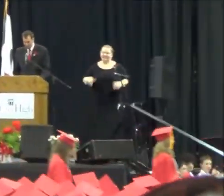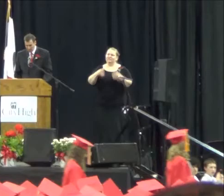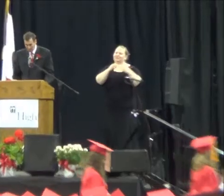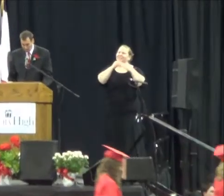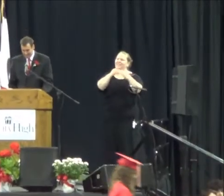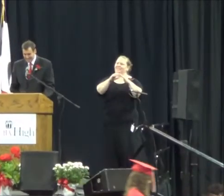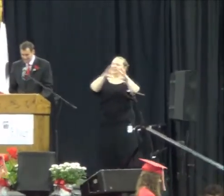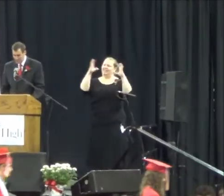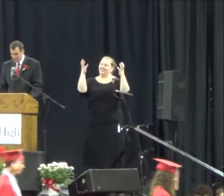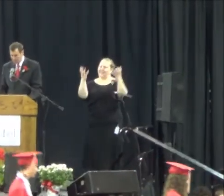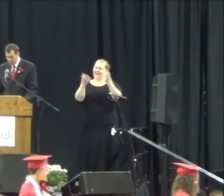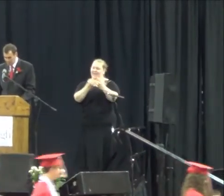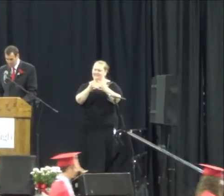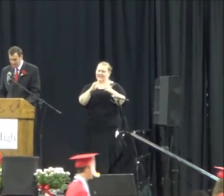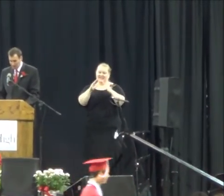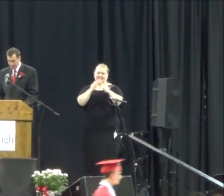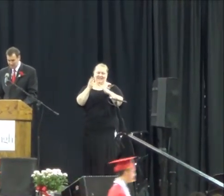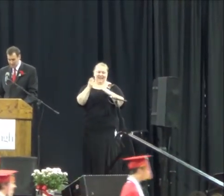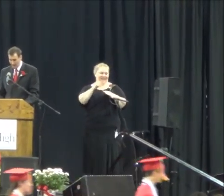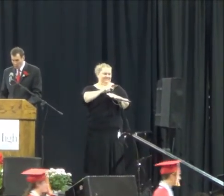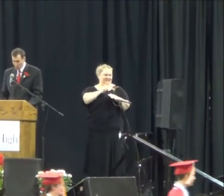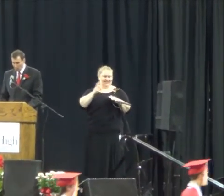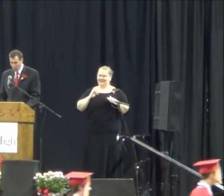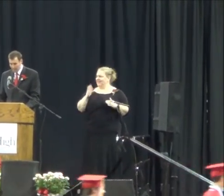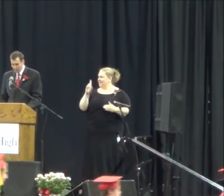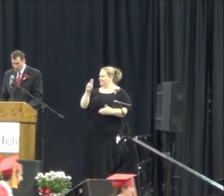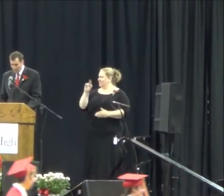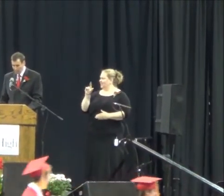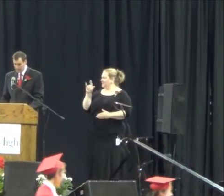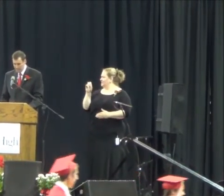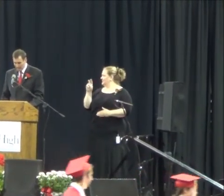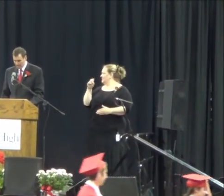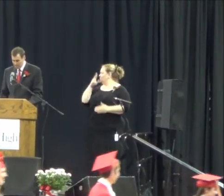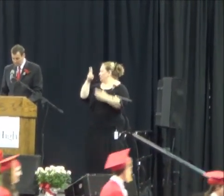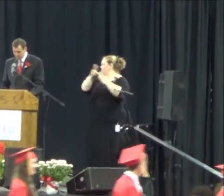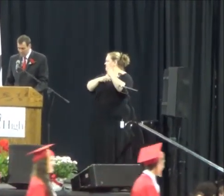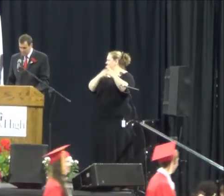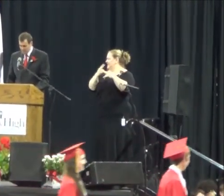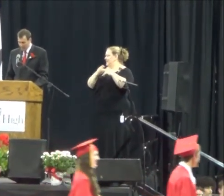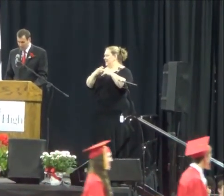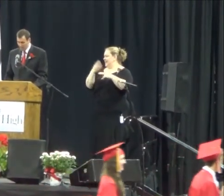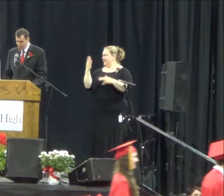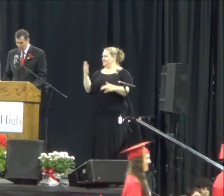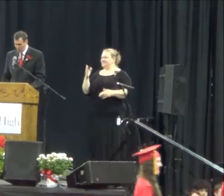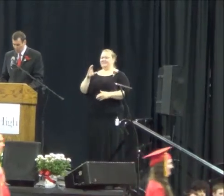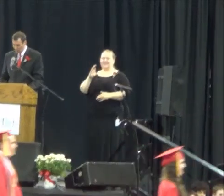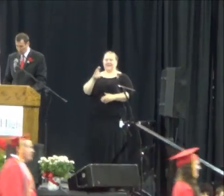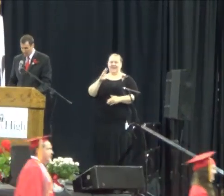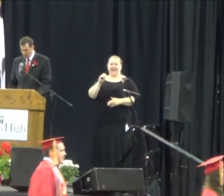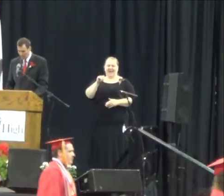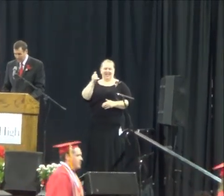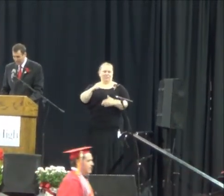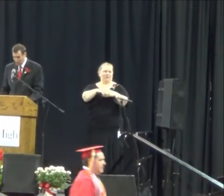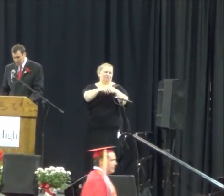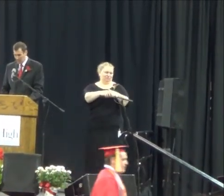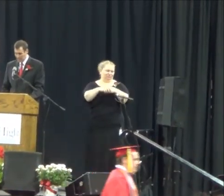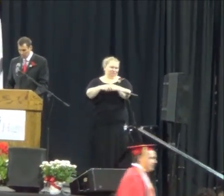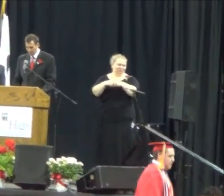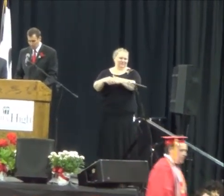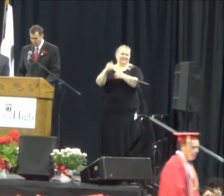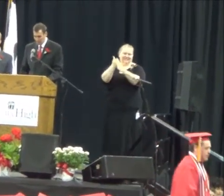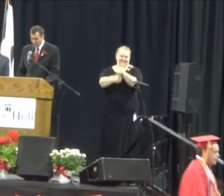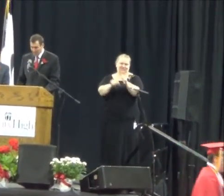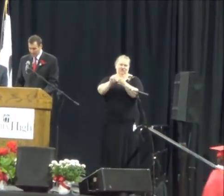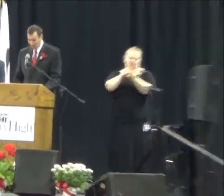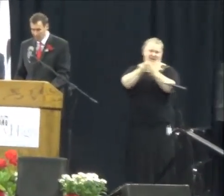High faculty member and Dean of Students, Douglas Dina, will read the graduates' names. City High administrators will congratulate